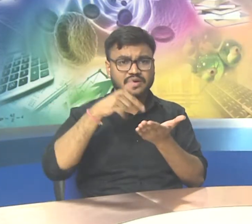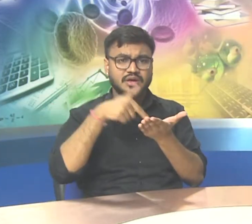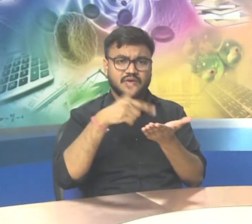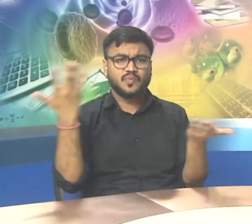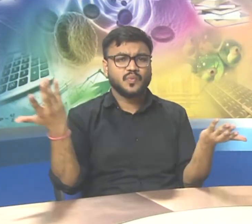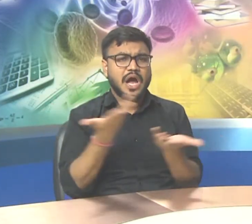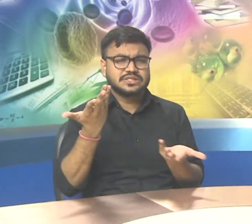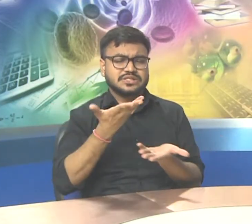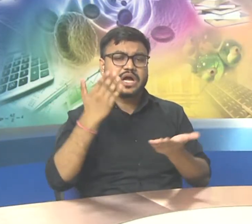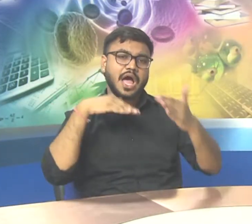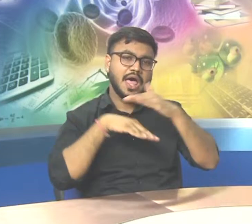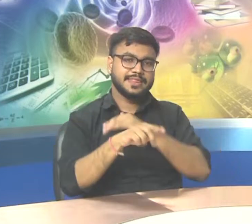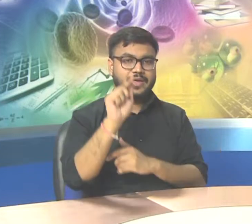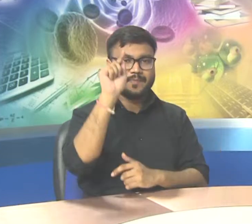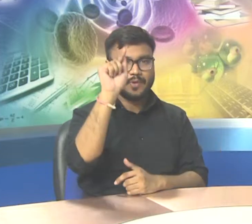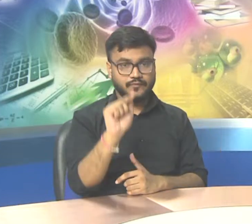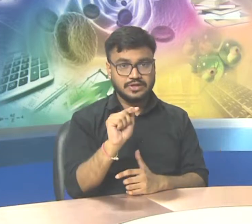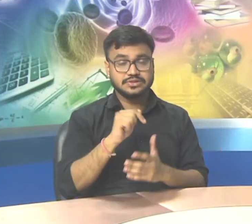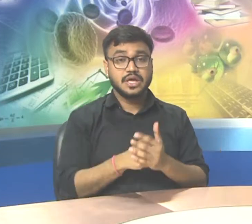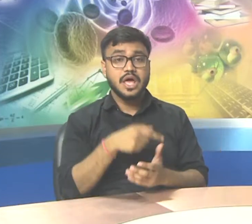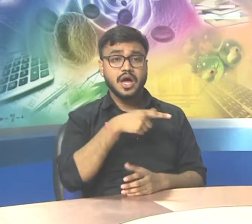In this chapter, we will learn